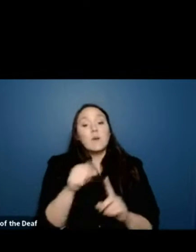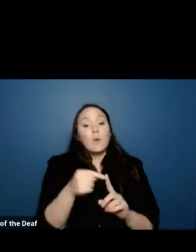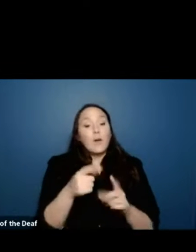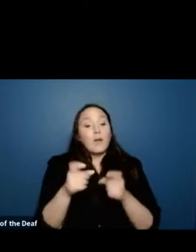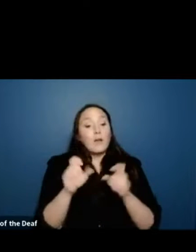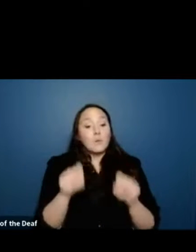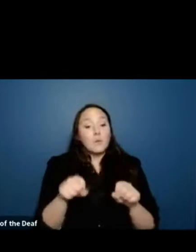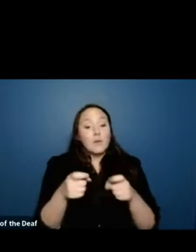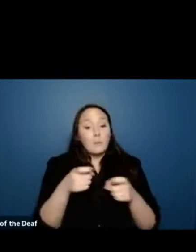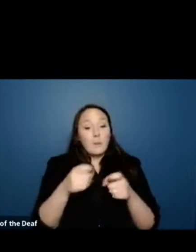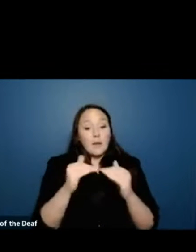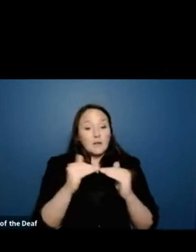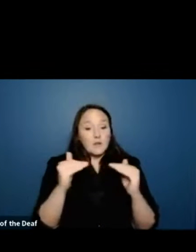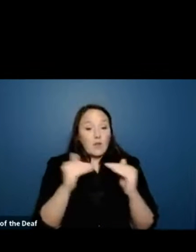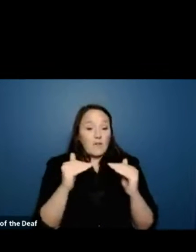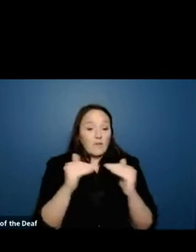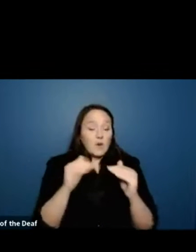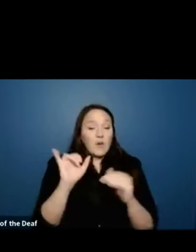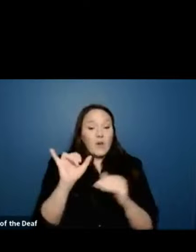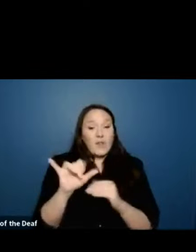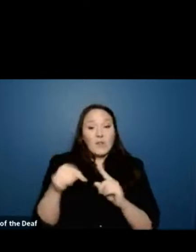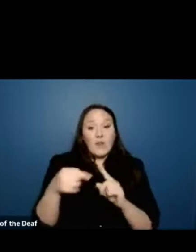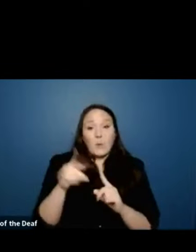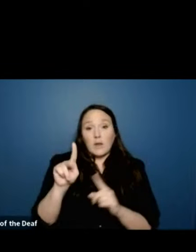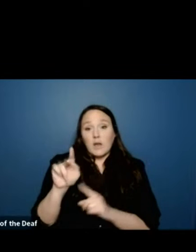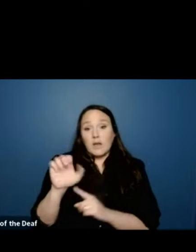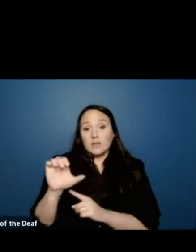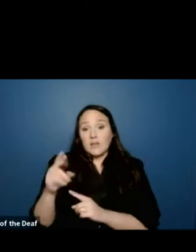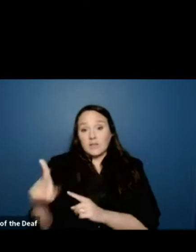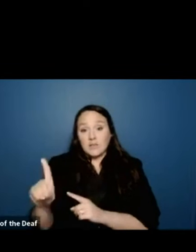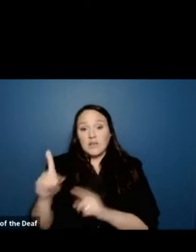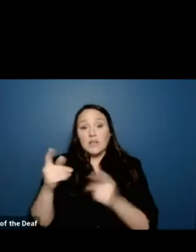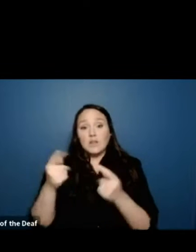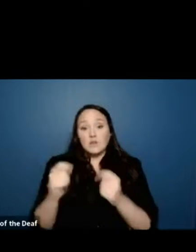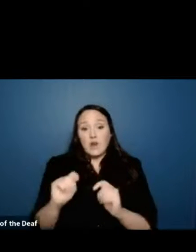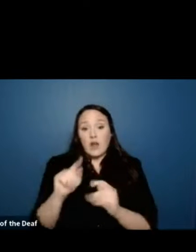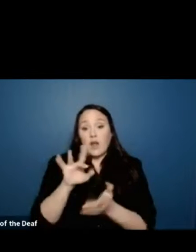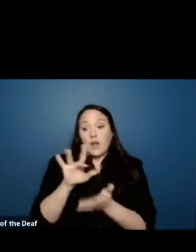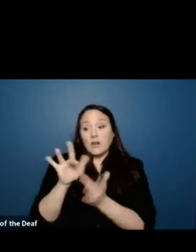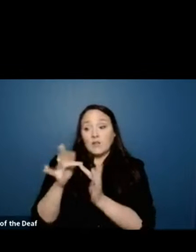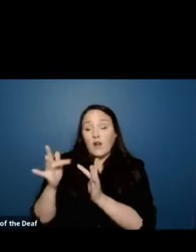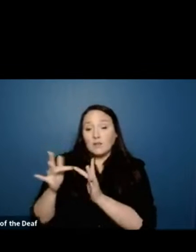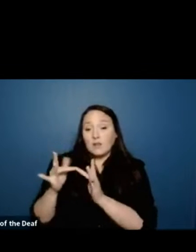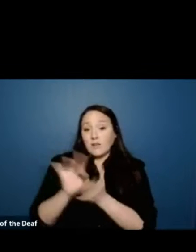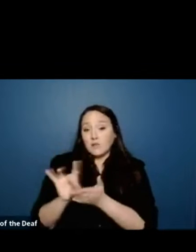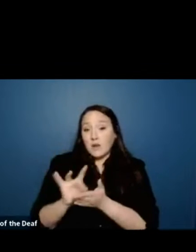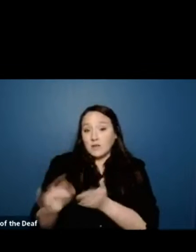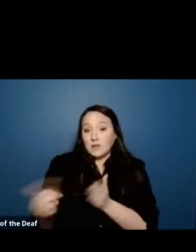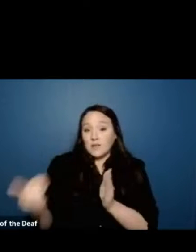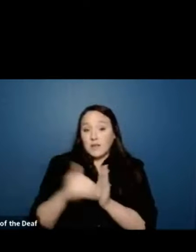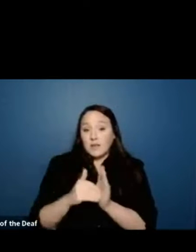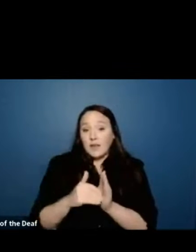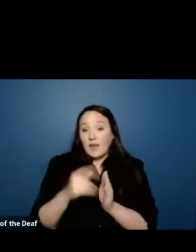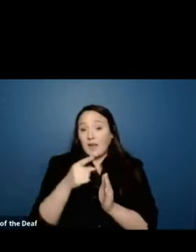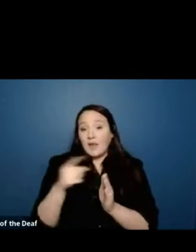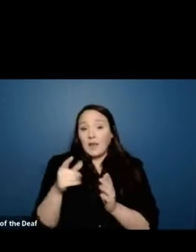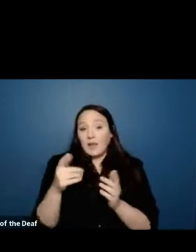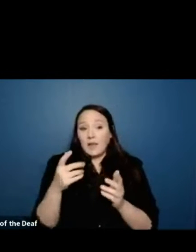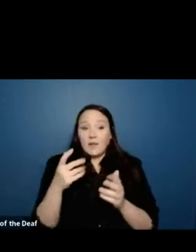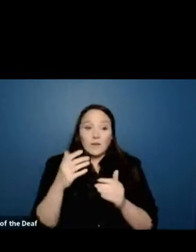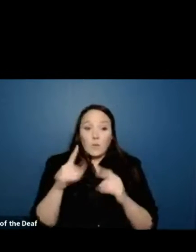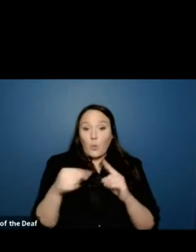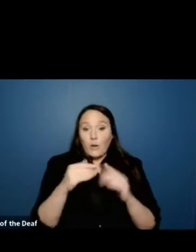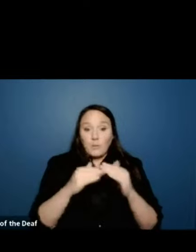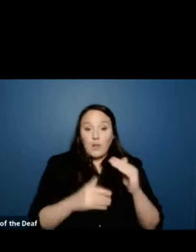level, is that the point at which KCHD would reattempt contact tracing? And what changes do you anticipate on your end once we get below those